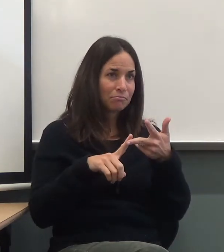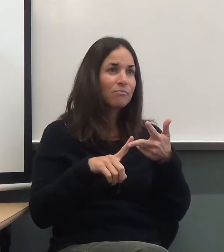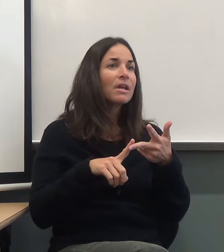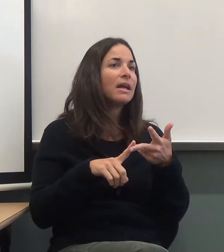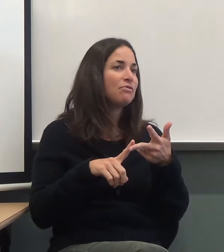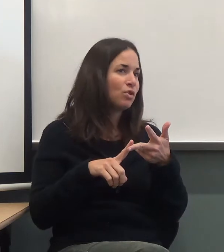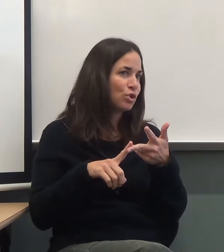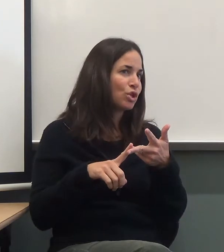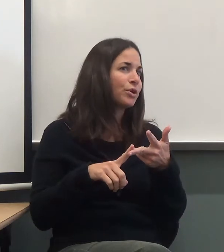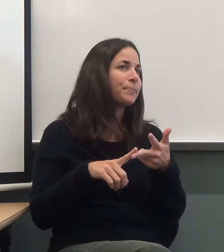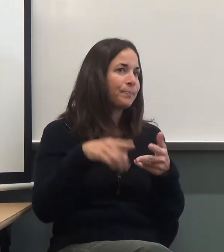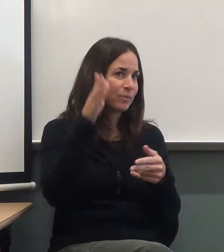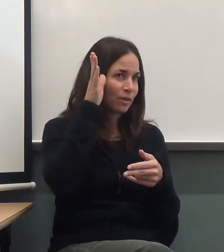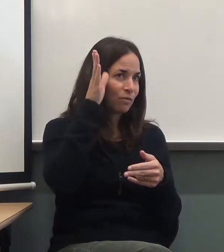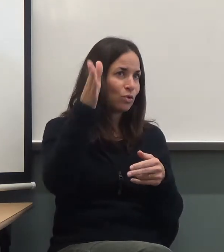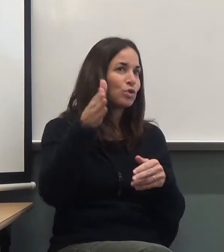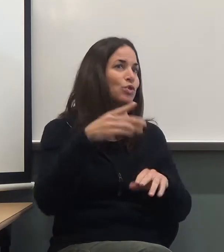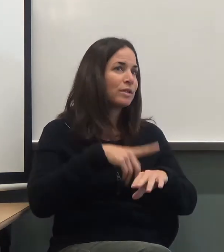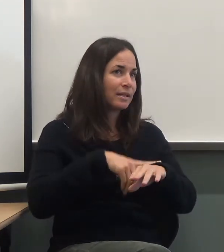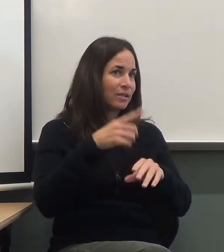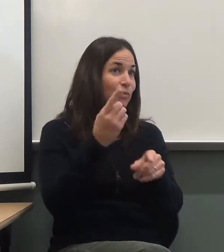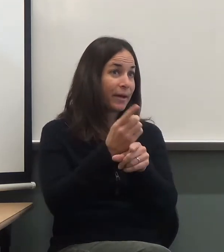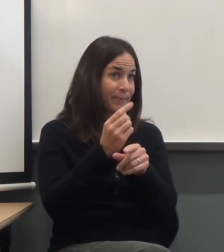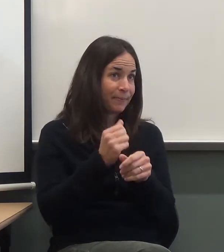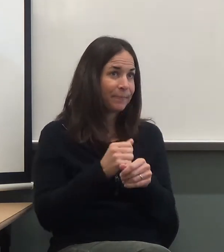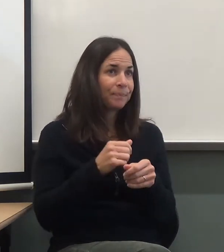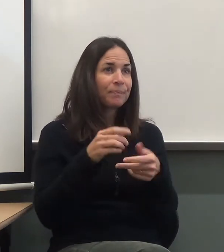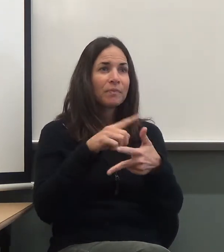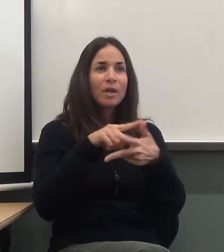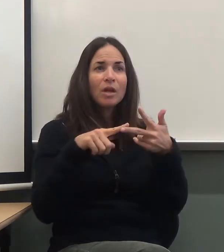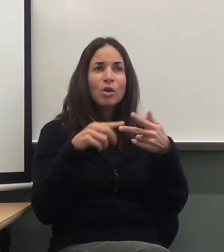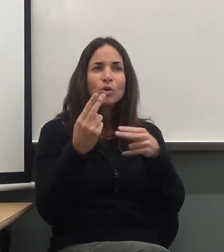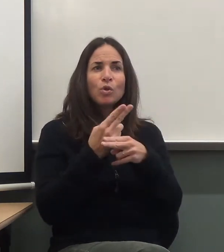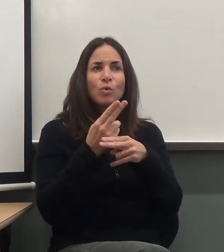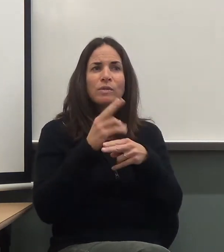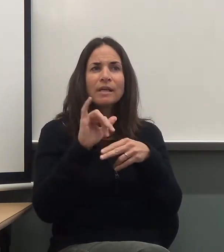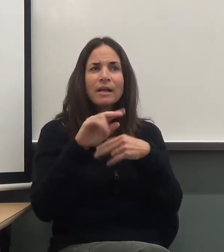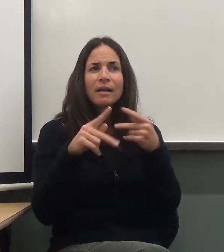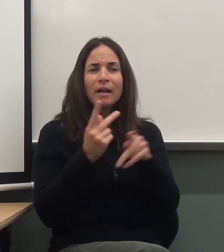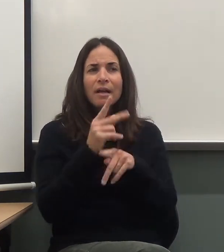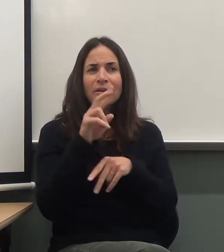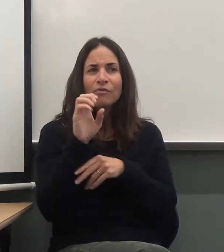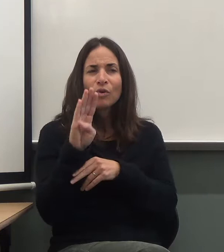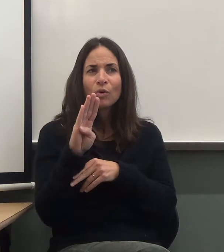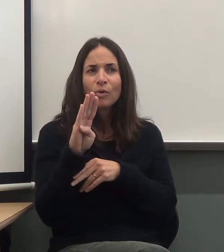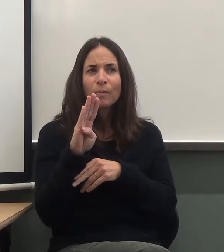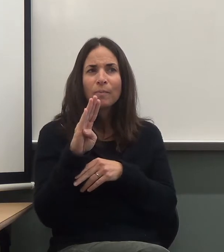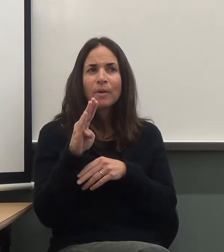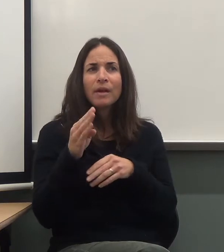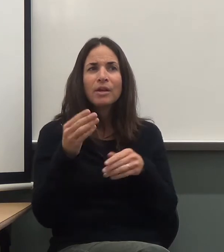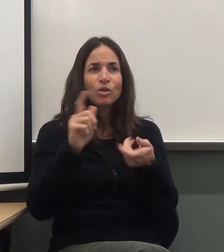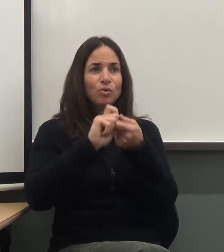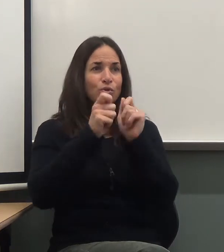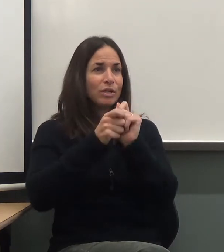describes. Future. And Now, future. when we use those types of verbs, what do? We change the ending on most verbs, don't